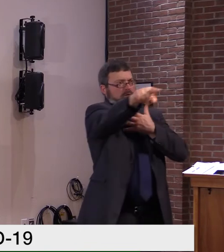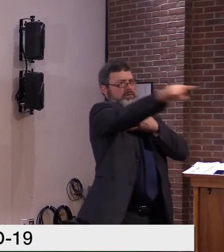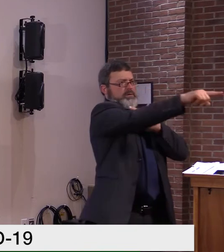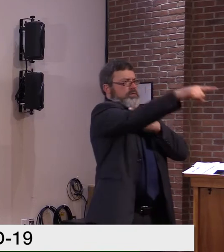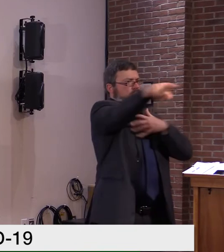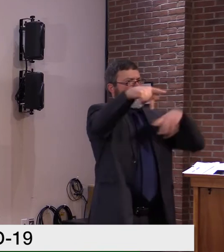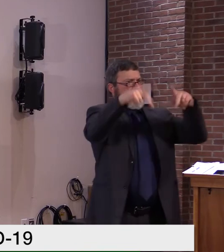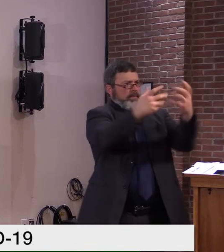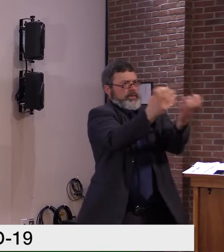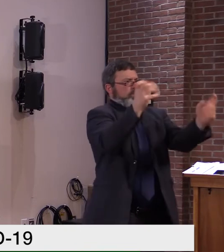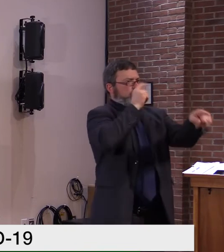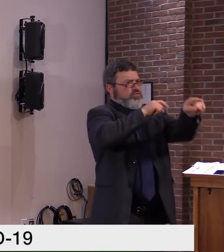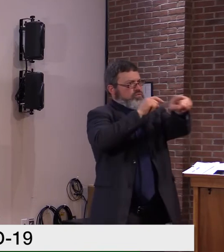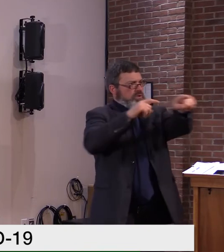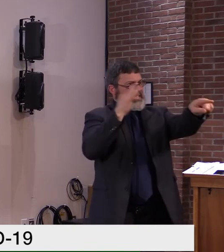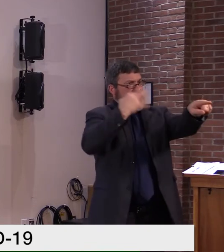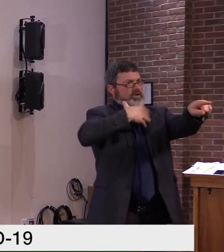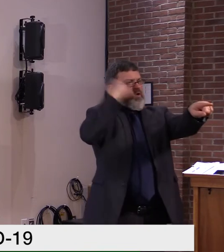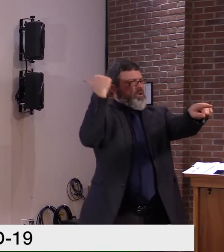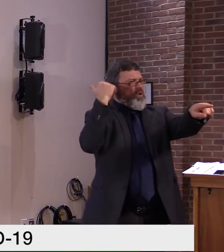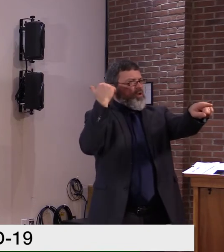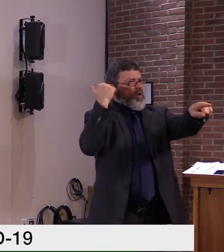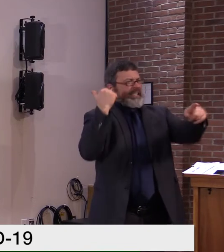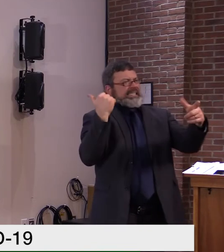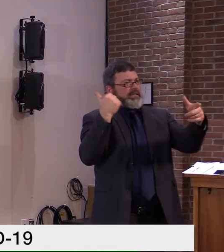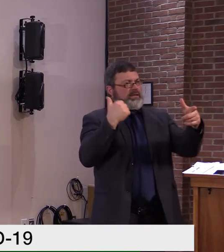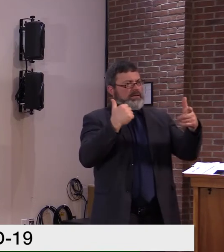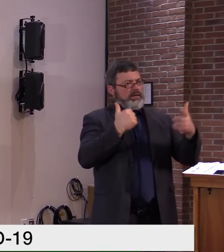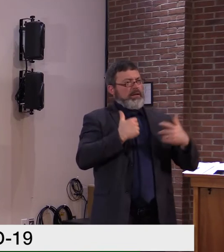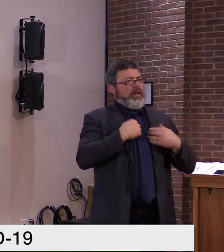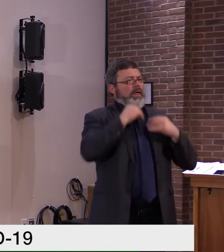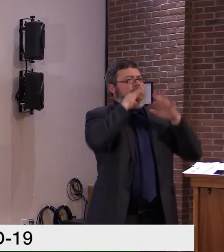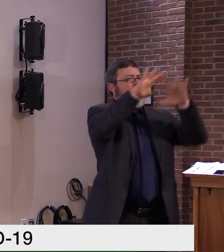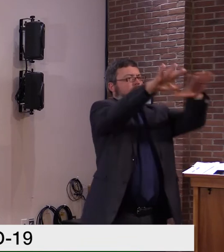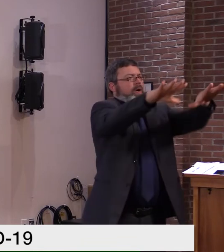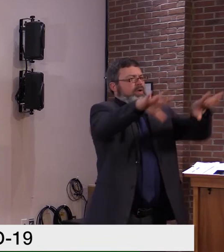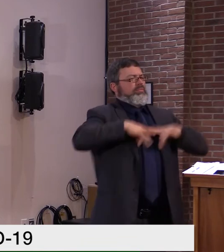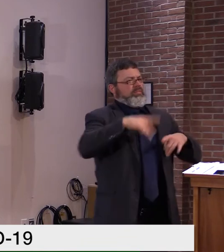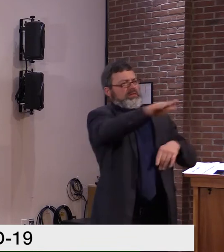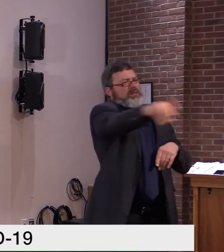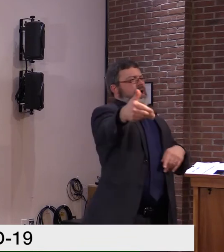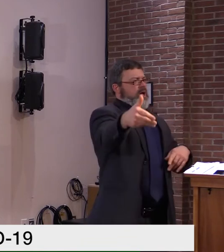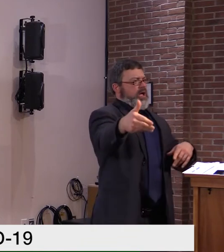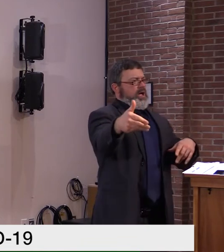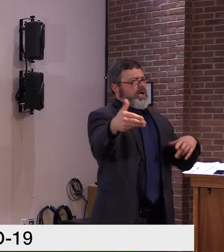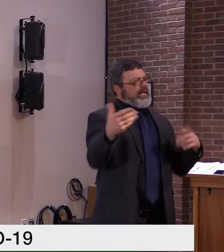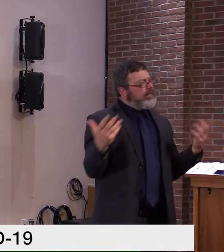know, single household, mask, you know, all the